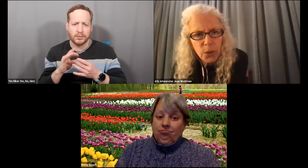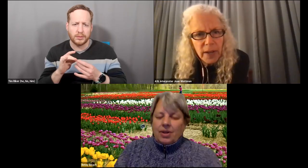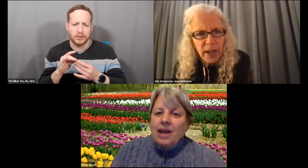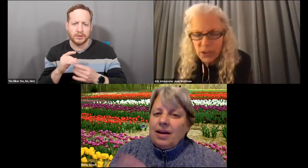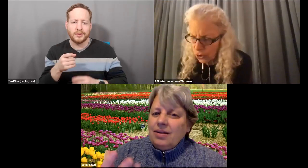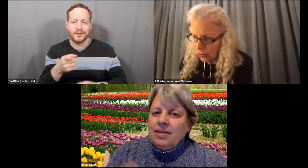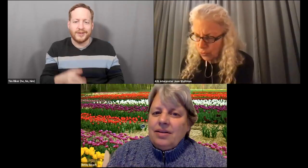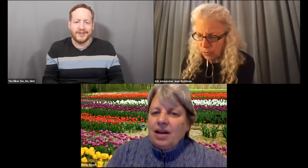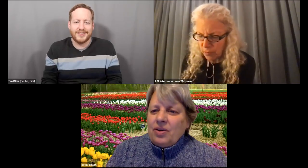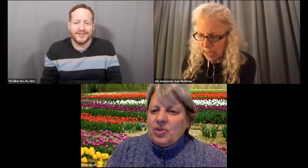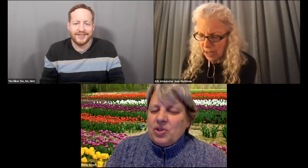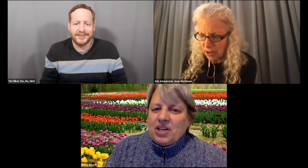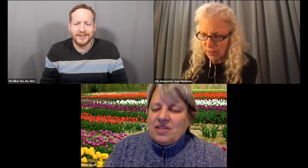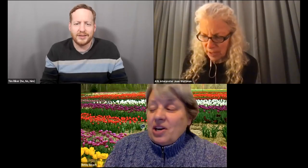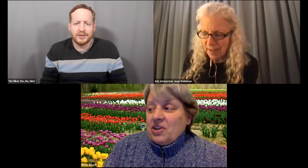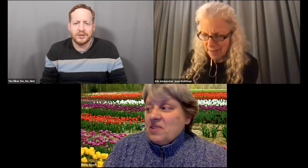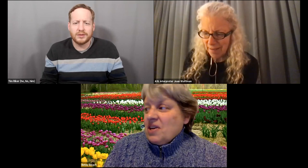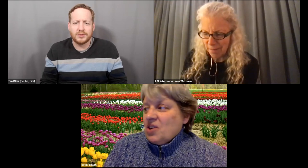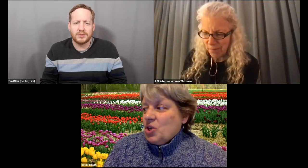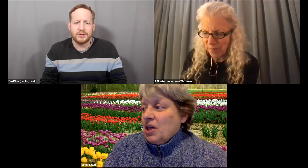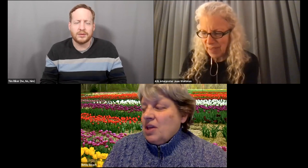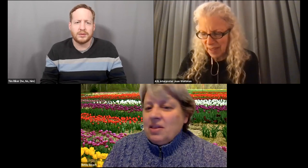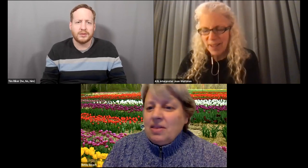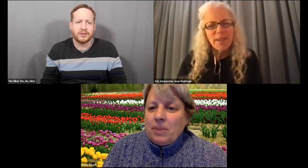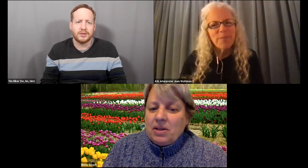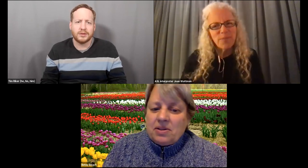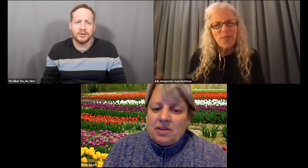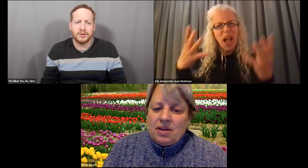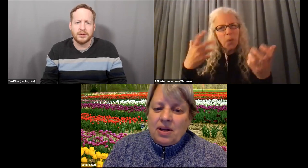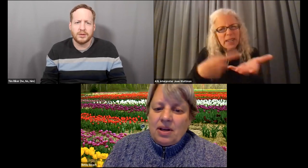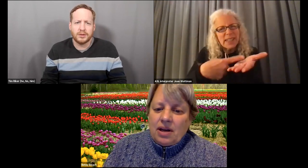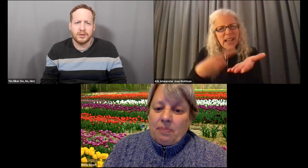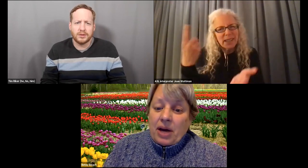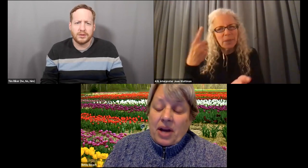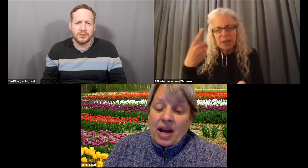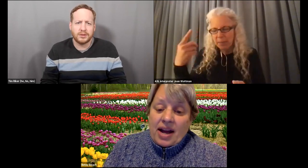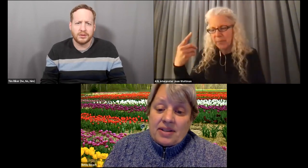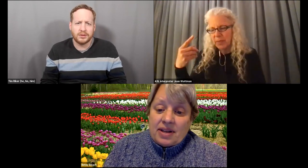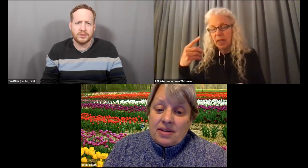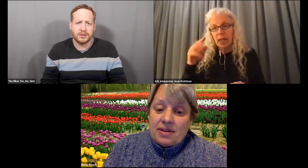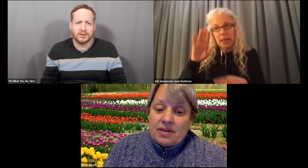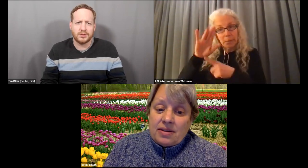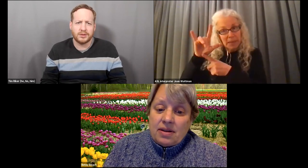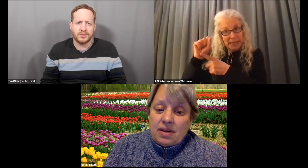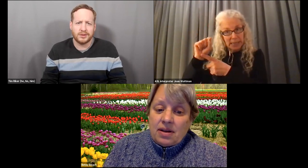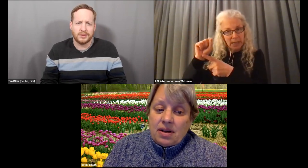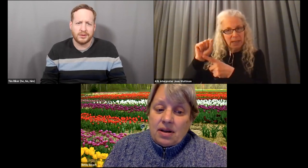did you have, I saw you. I was just going to start a discussion. I think the bills about access